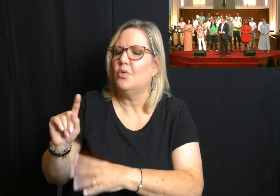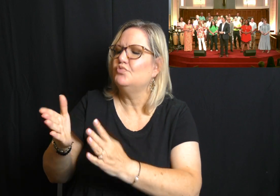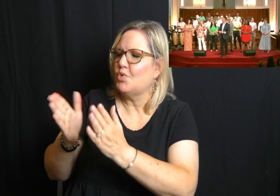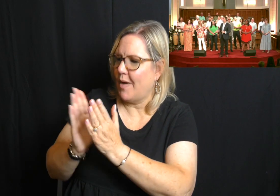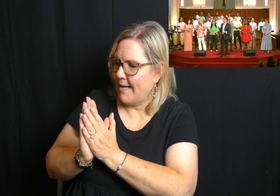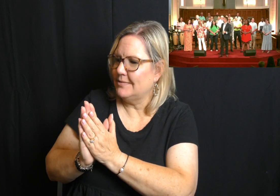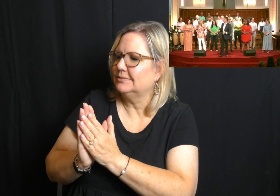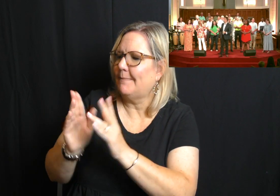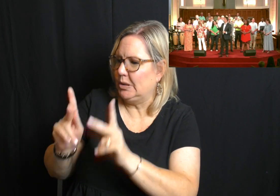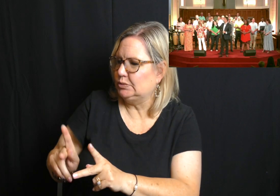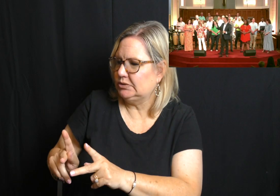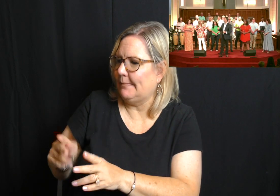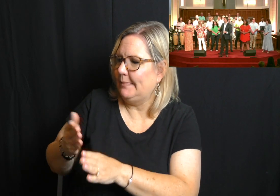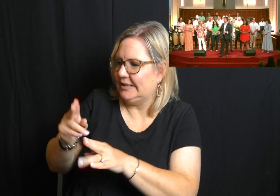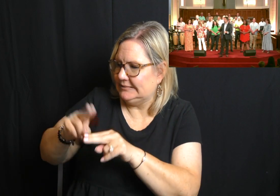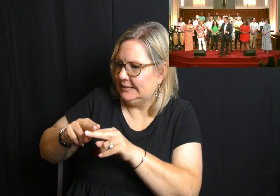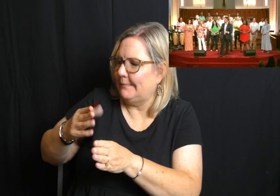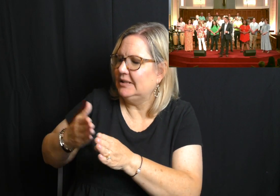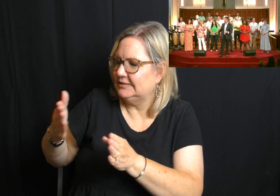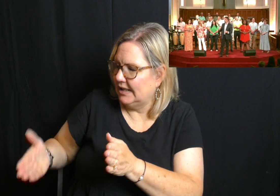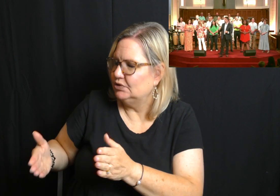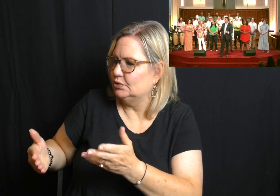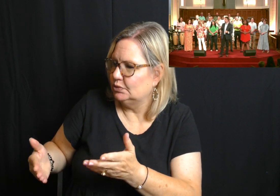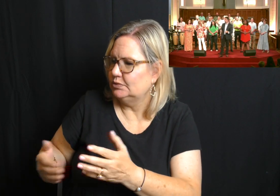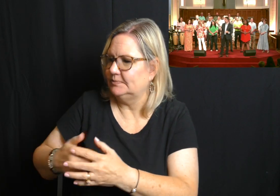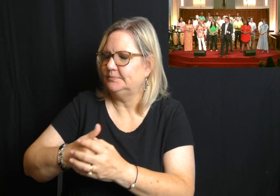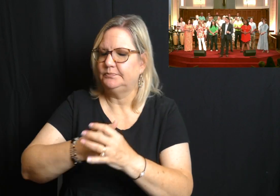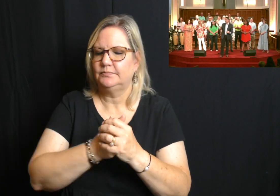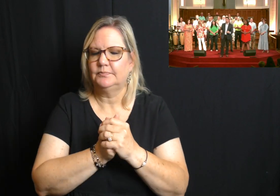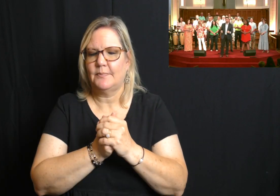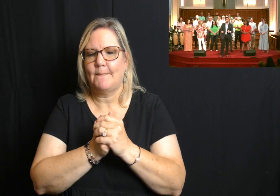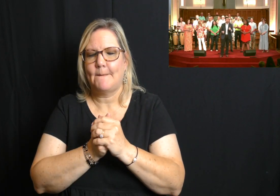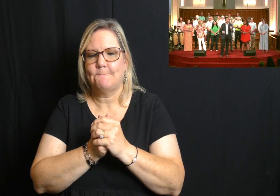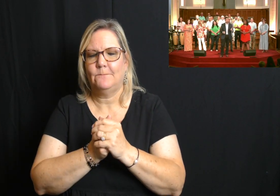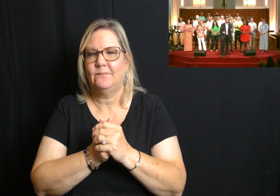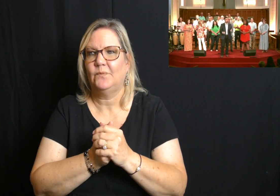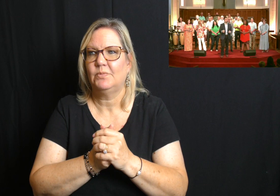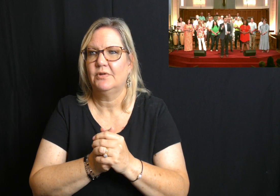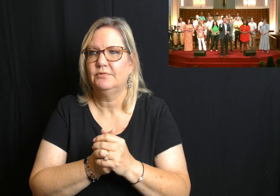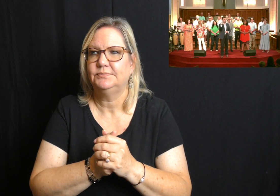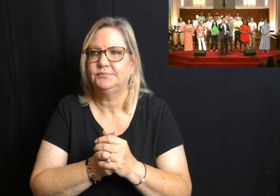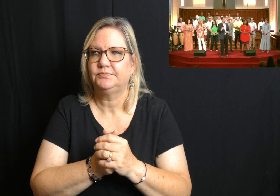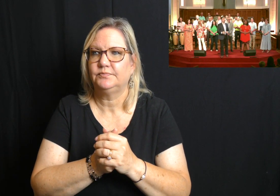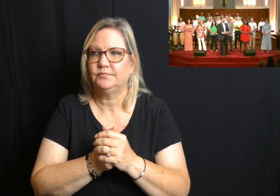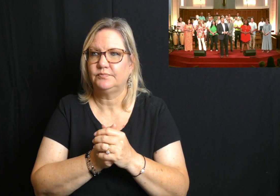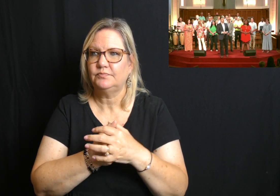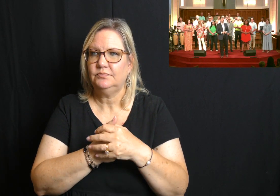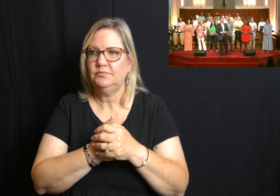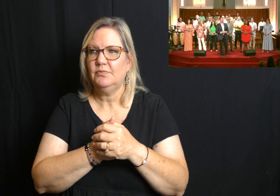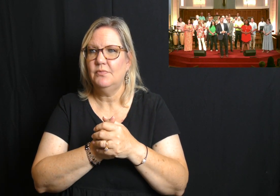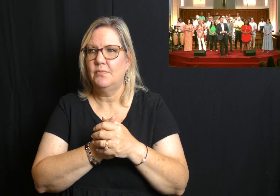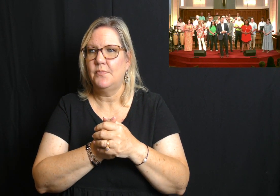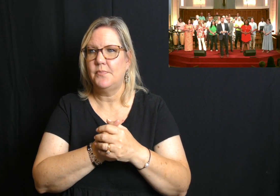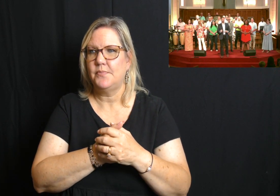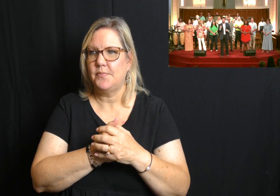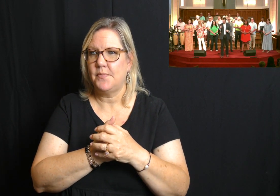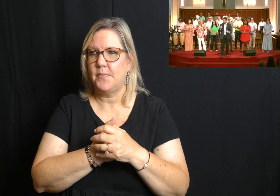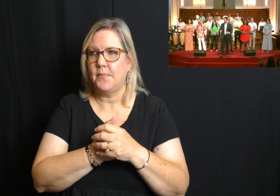see somebody that you don't know, introduce yourself to them. It's okay. Shake their hand, take them out for lunch, and then bring them to the pastor's